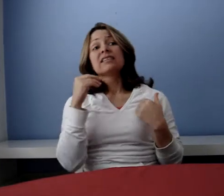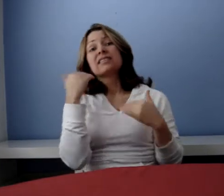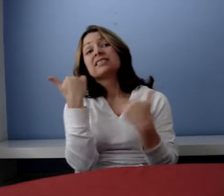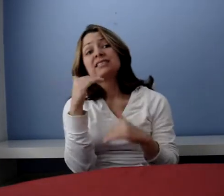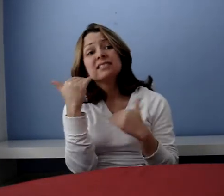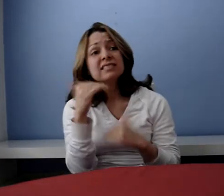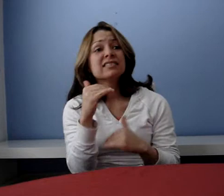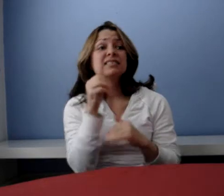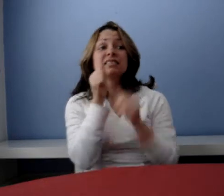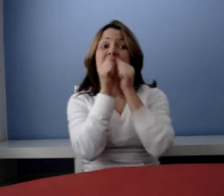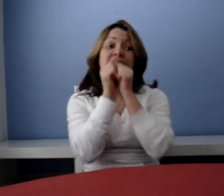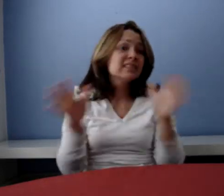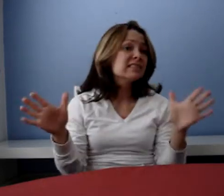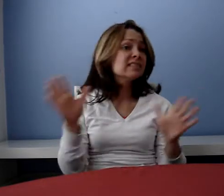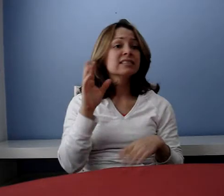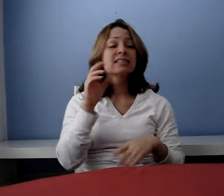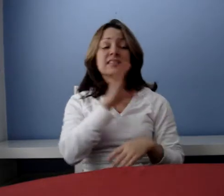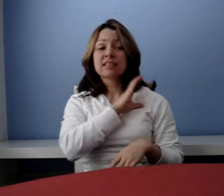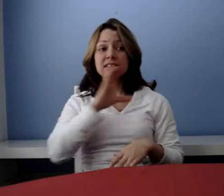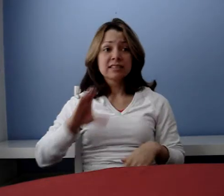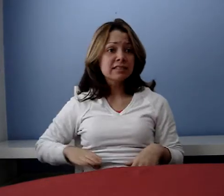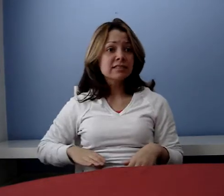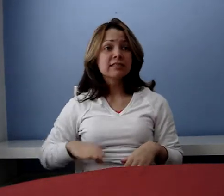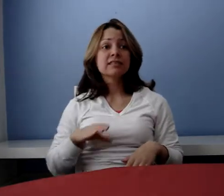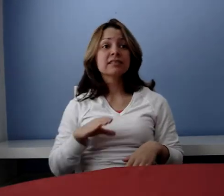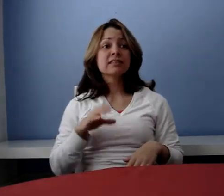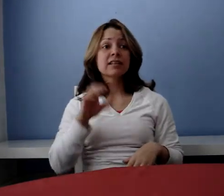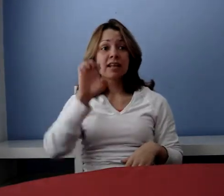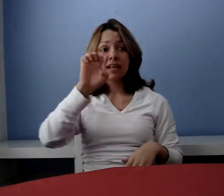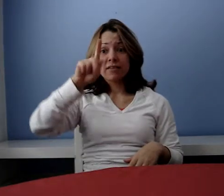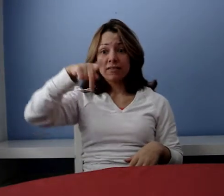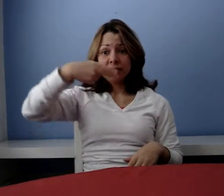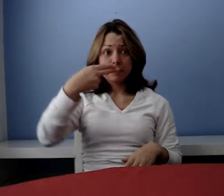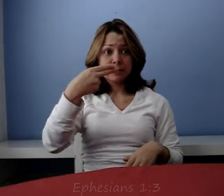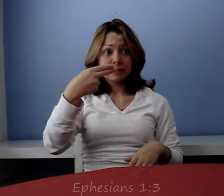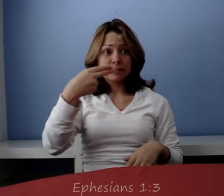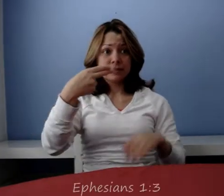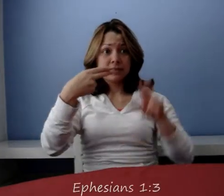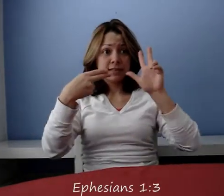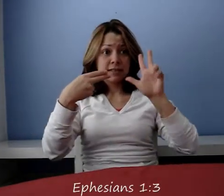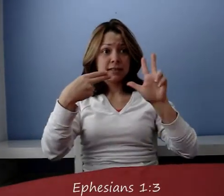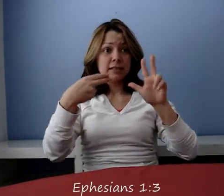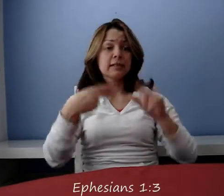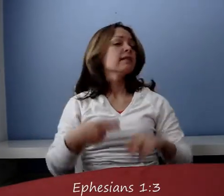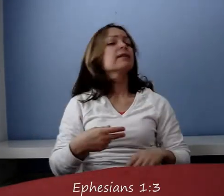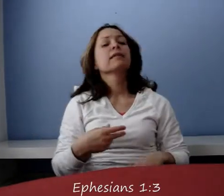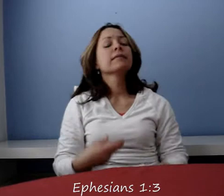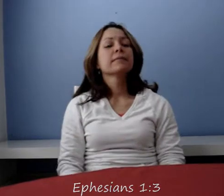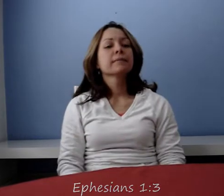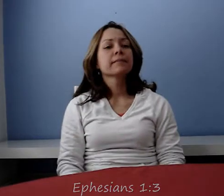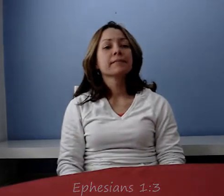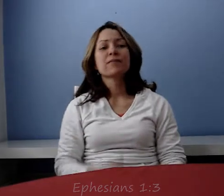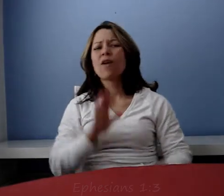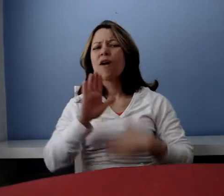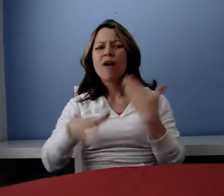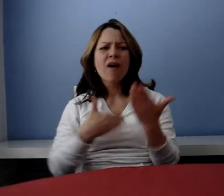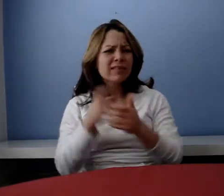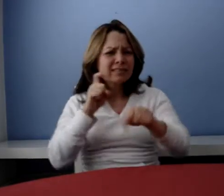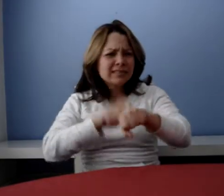are. Are you going to be with me, Daddy? Well, you're playing with the trains. Are you going to play with me, Daddy? You